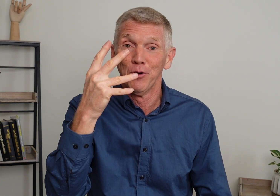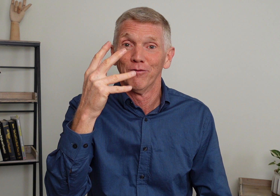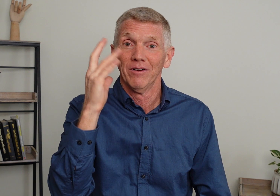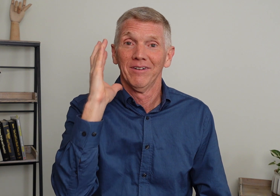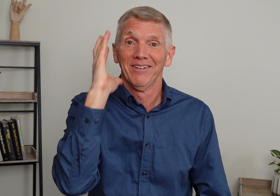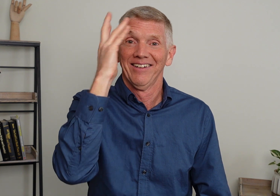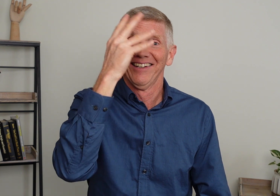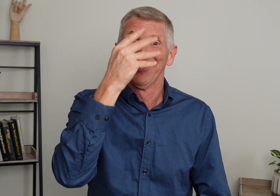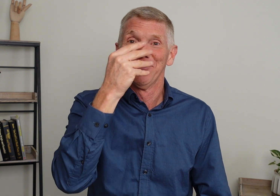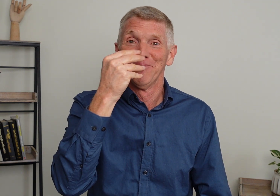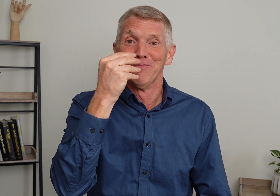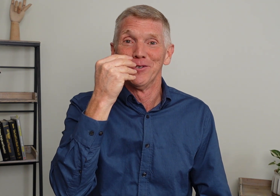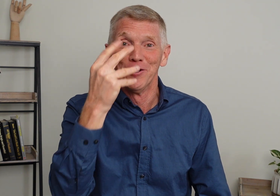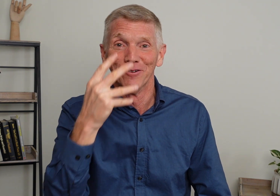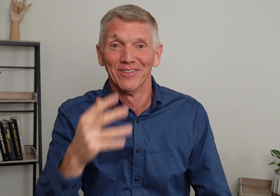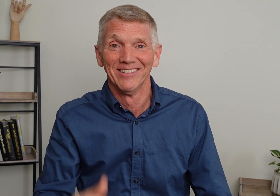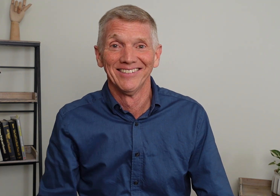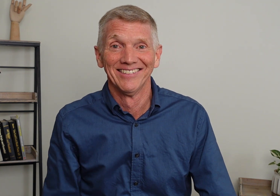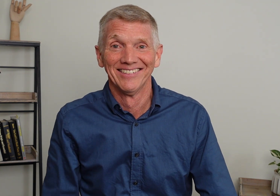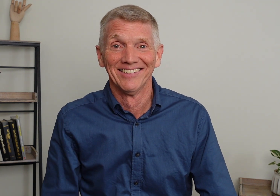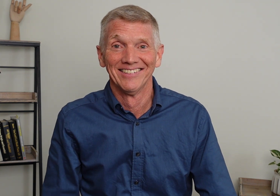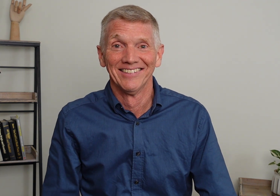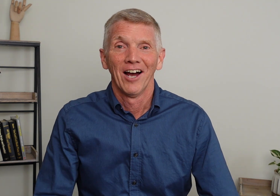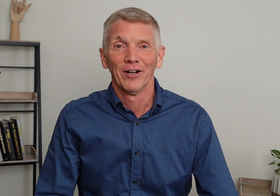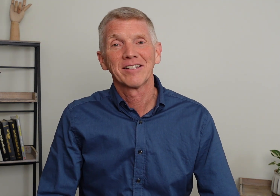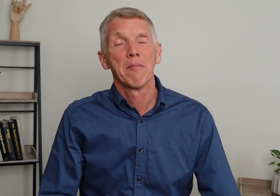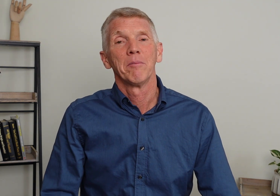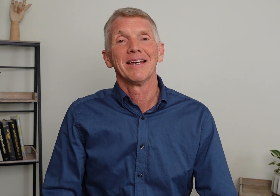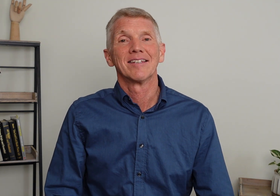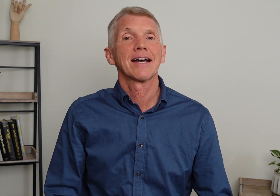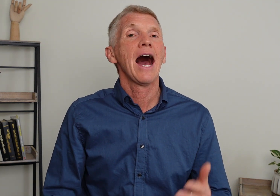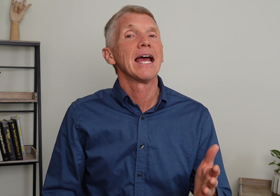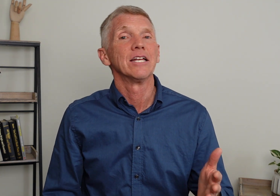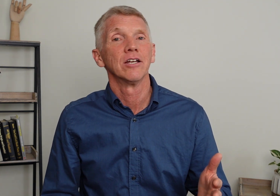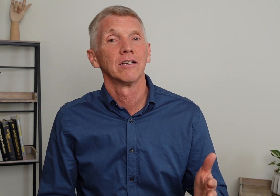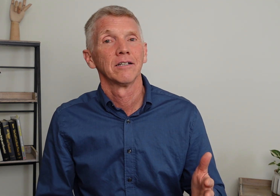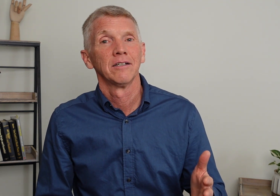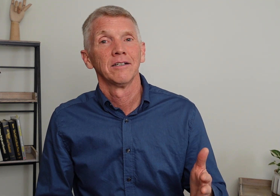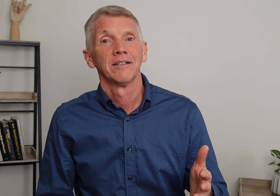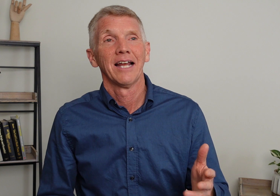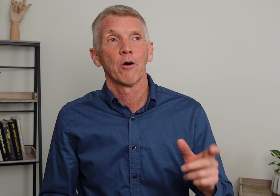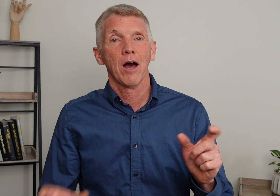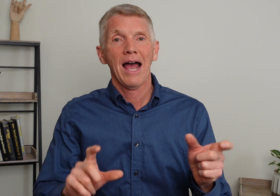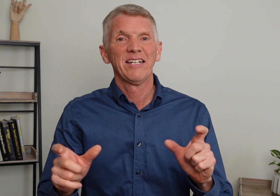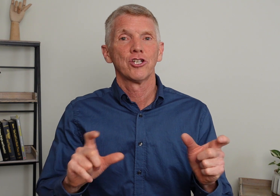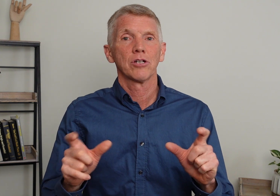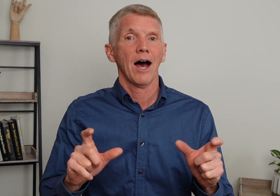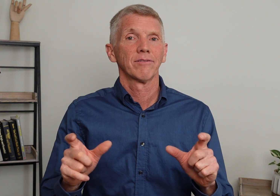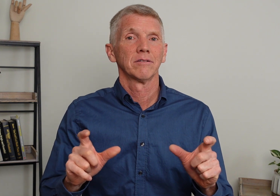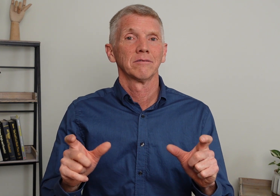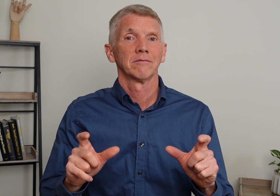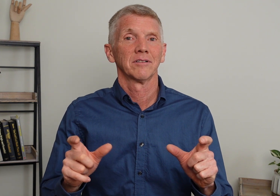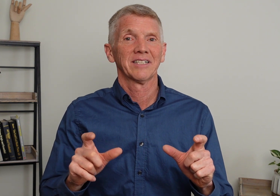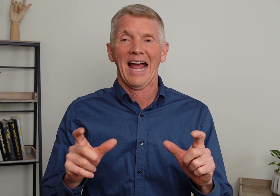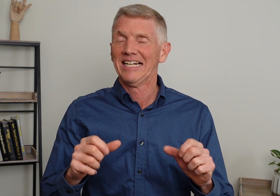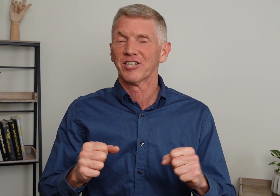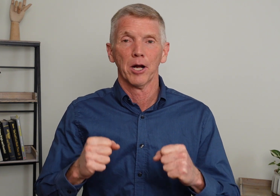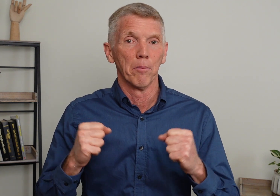beautiful, beautiful. Our next compliment is kind. Now, kind is soft. Kind isn't